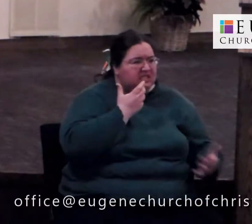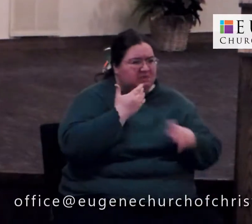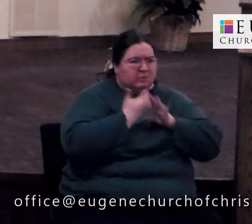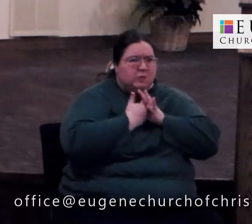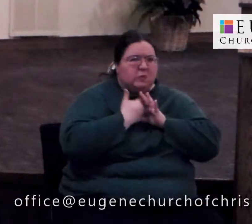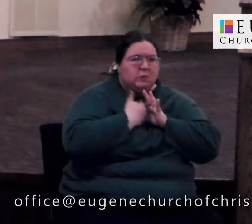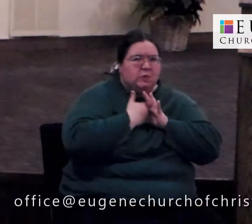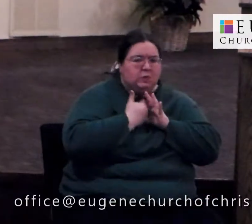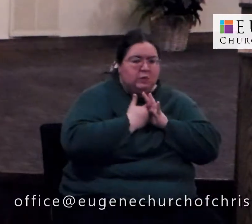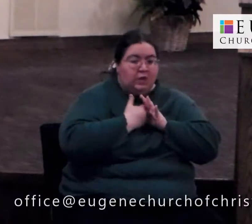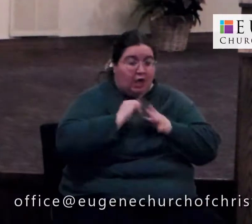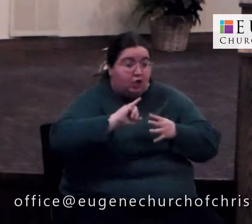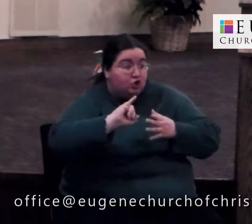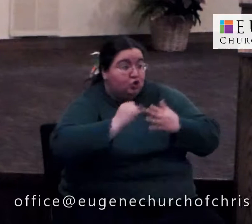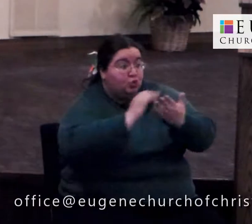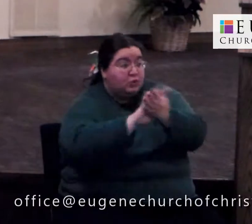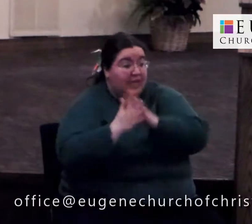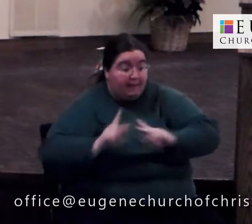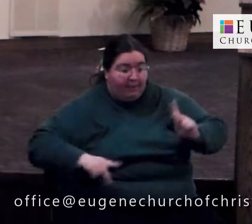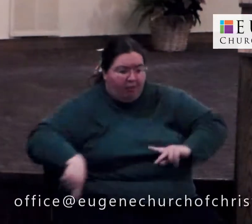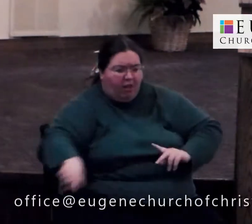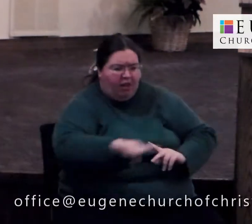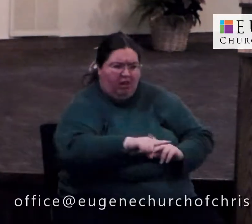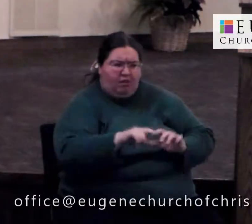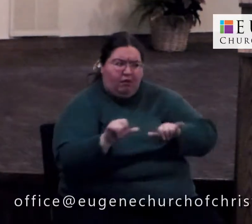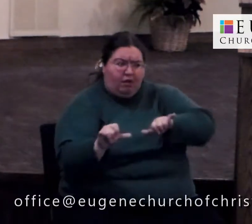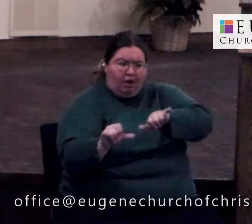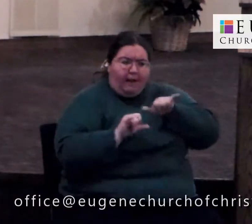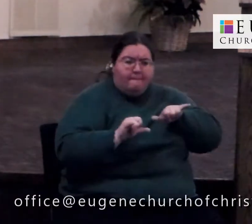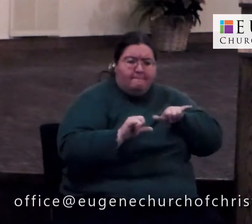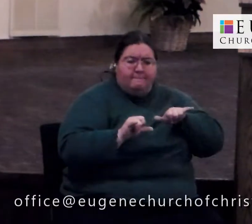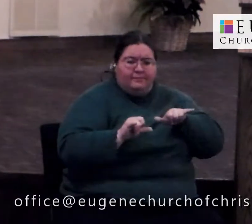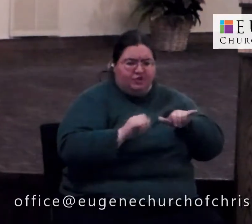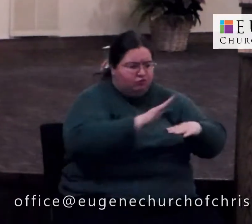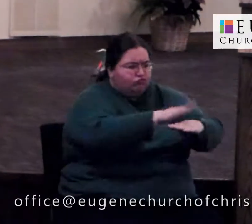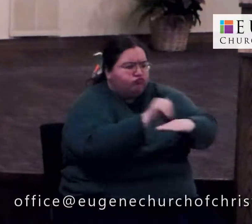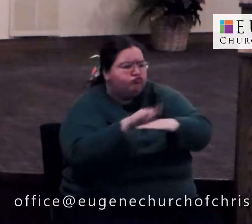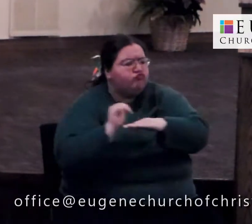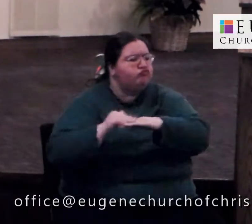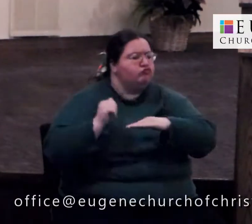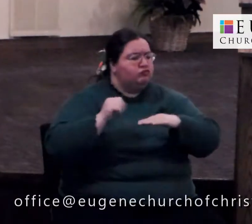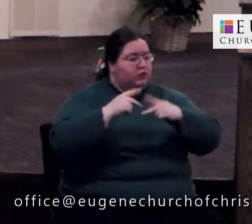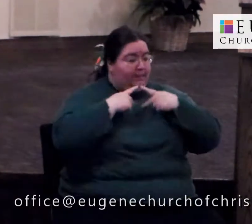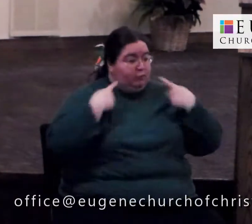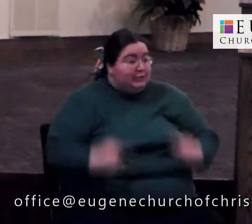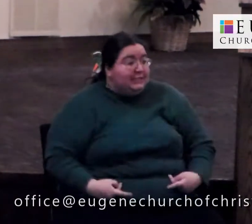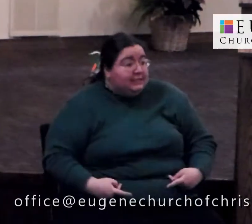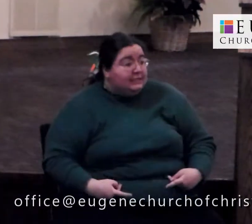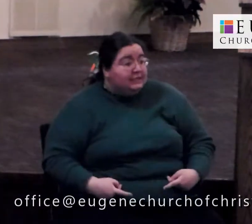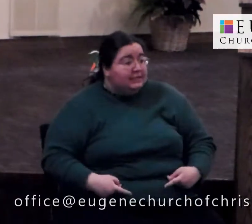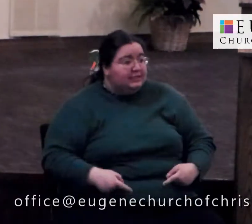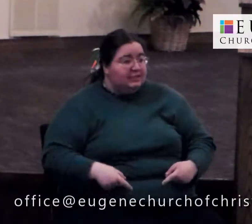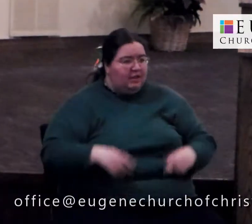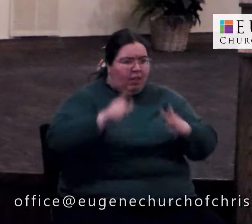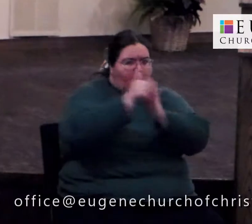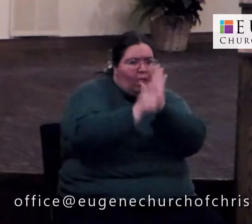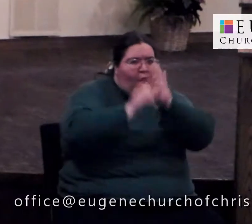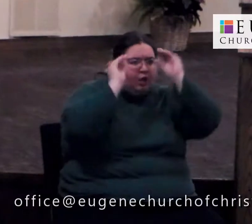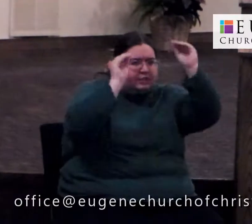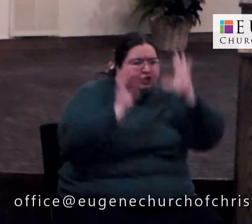When he had called together the people's chief priests and the teachers of the law, he asked them where the Messiah was to be born. And I think this brings us to this